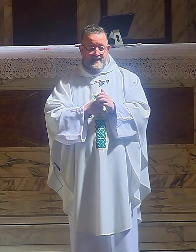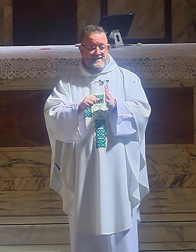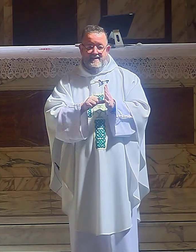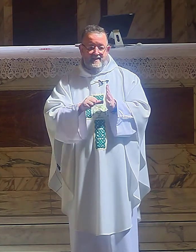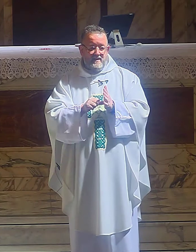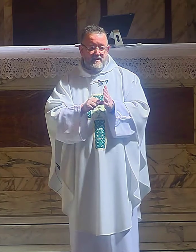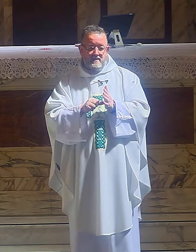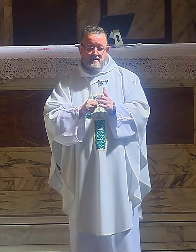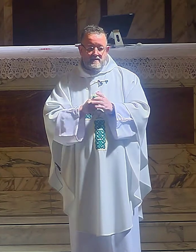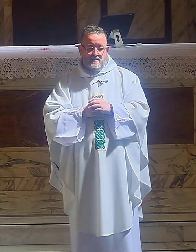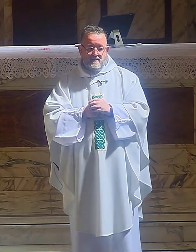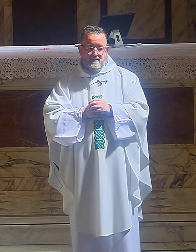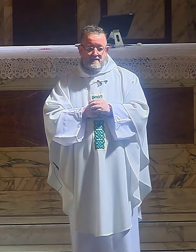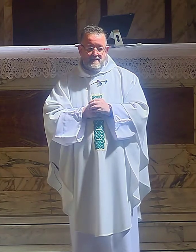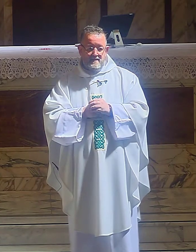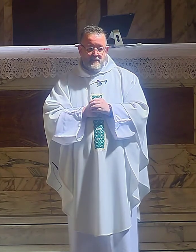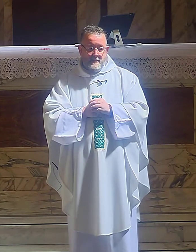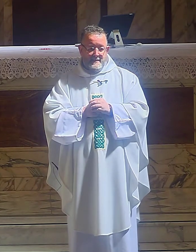It's difficult.